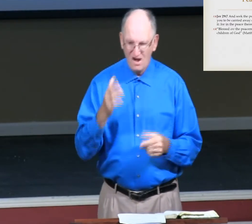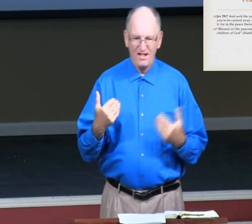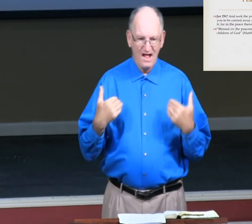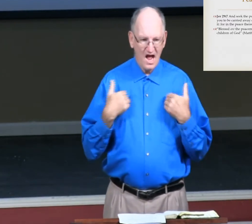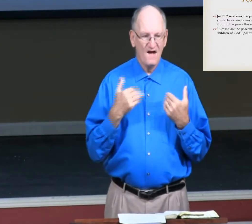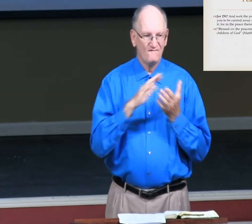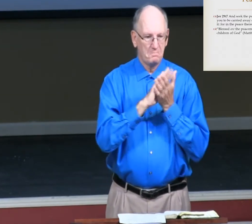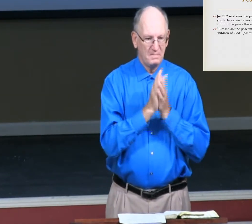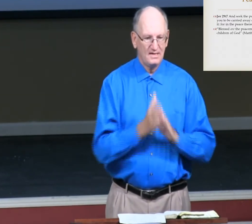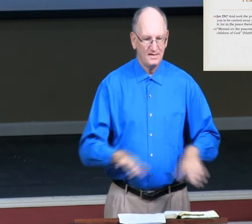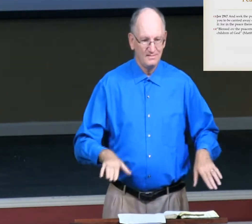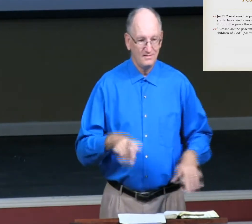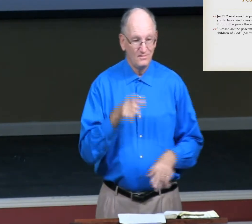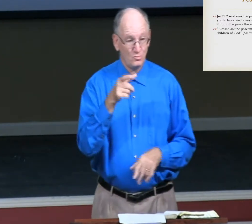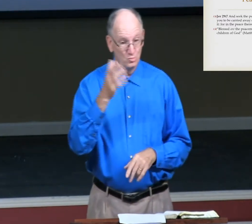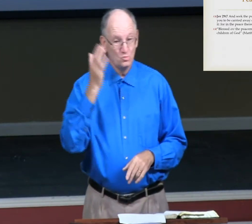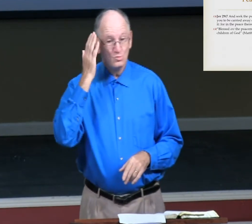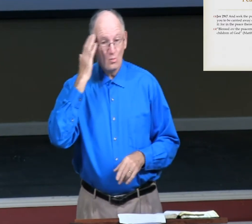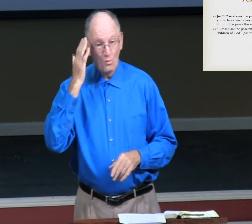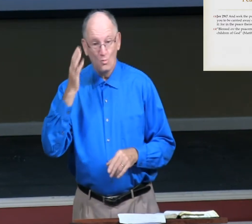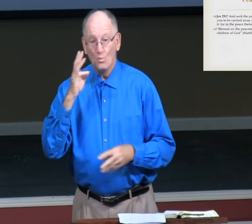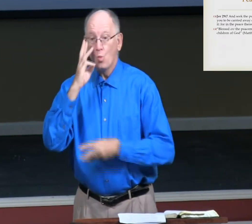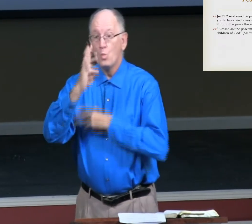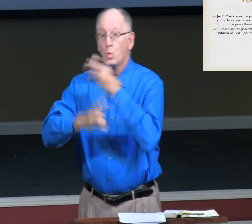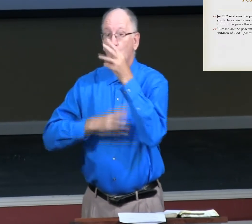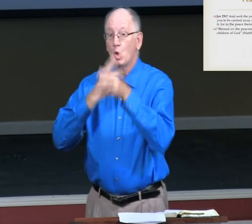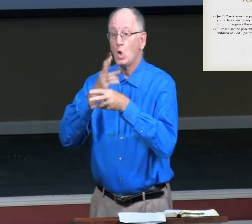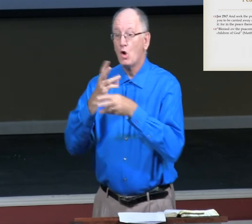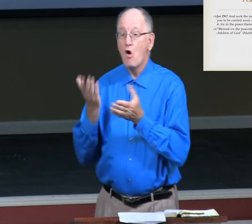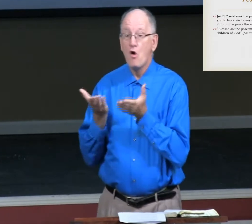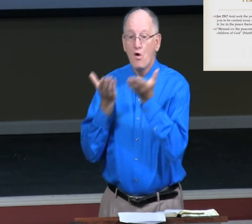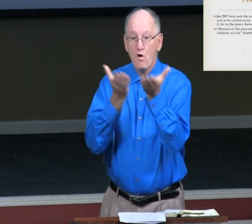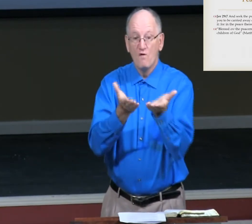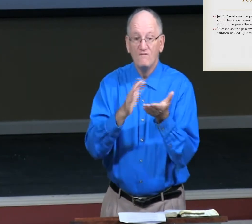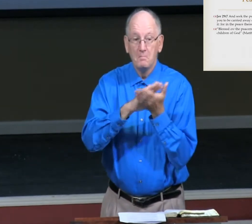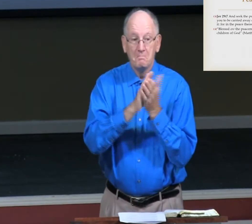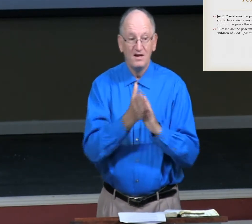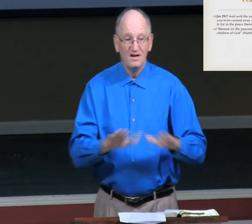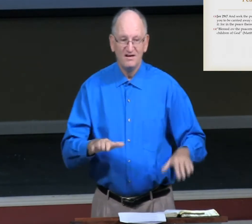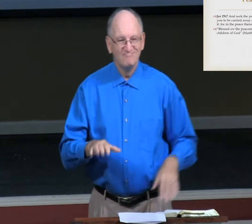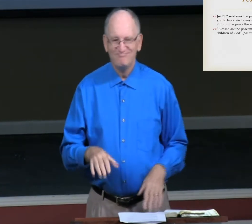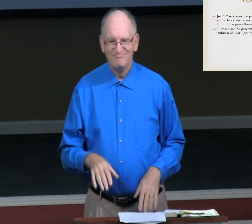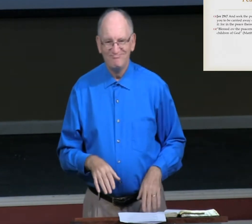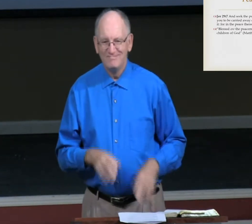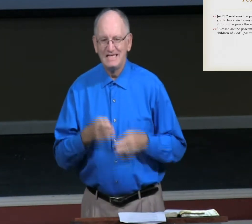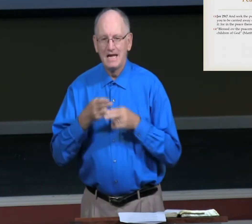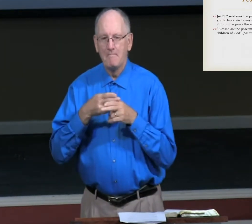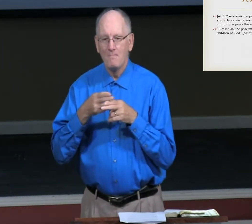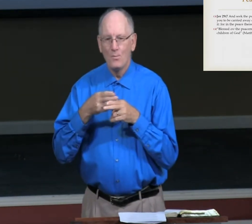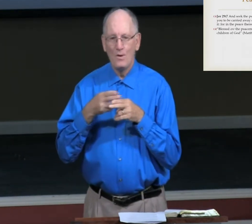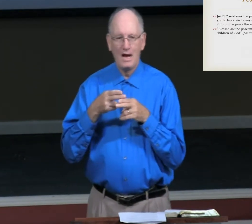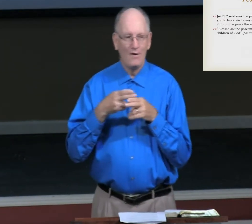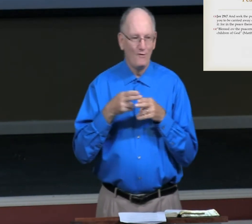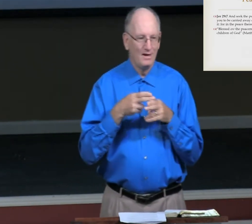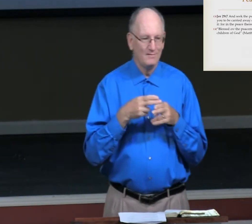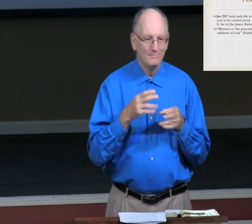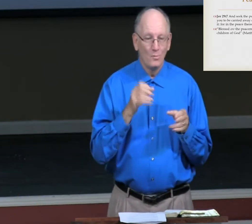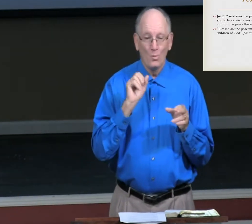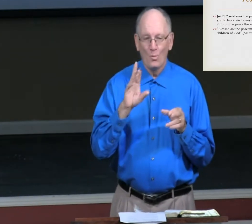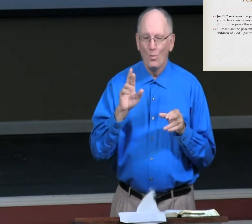ye have peace. So you know, the world offers peace. The world does not offer peace. It's just